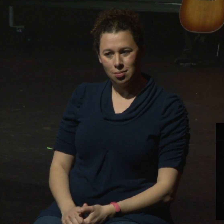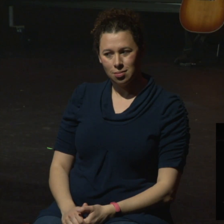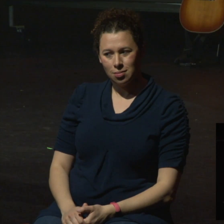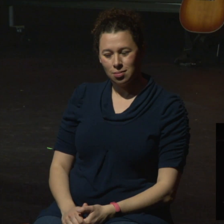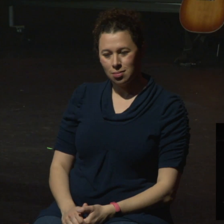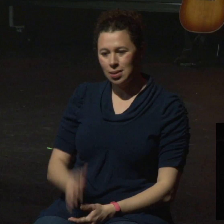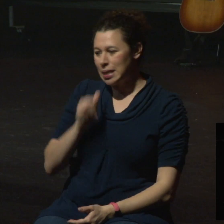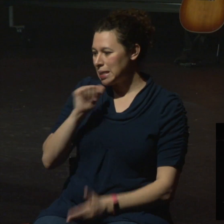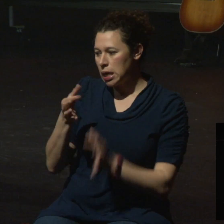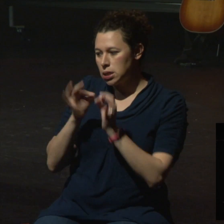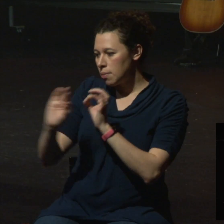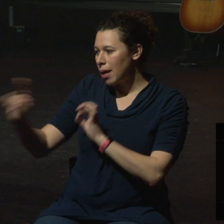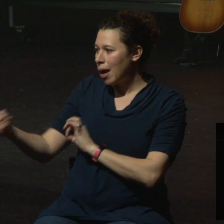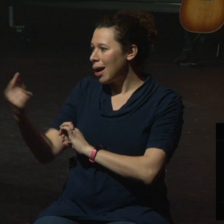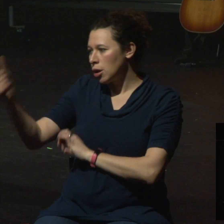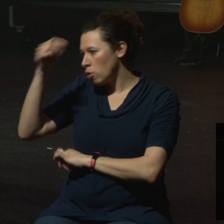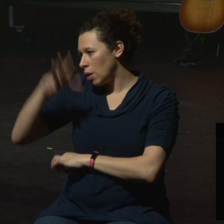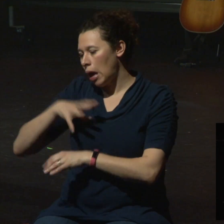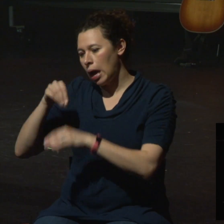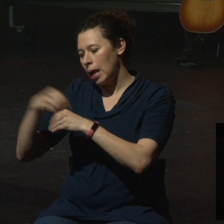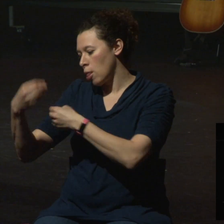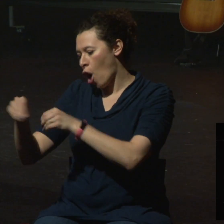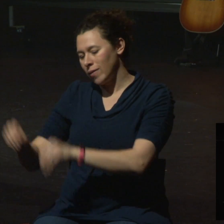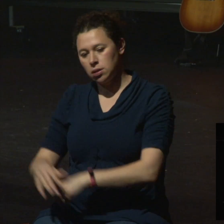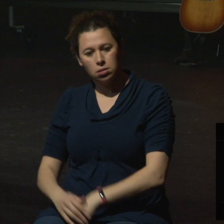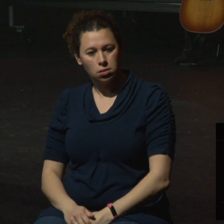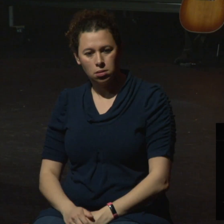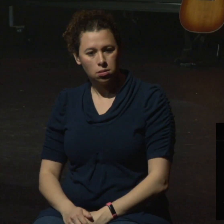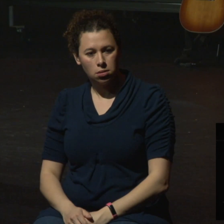You're not just another guy in the office building.